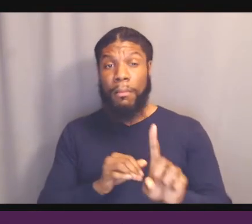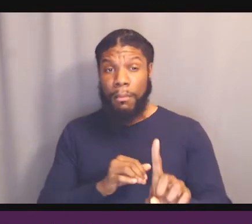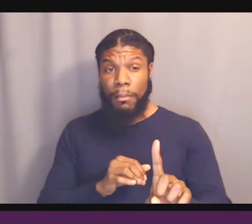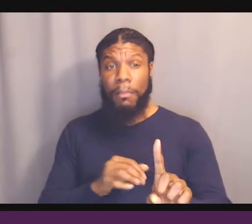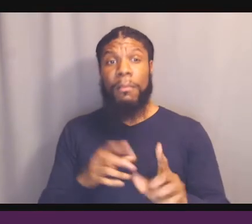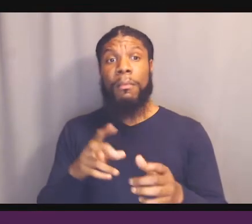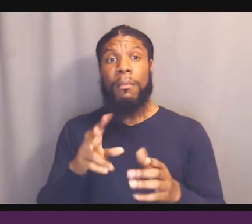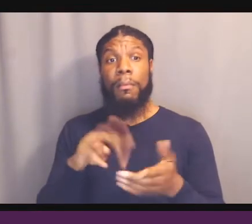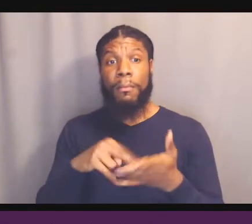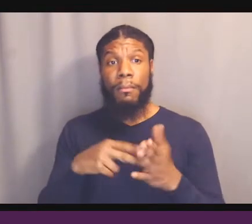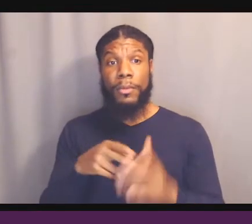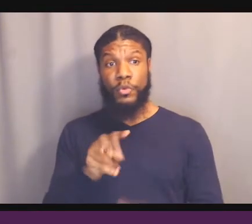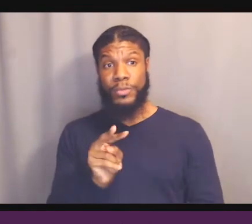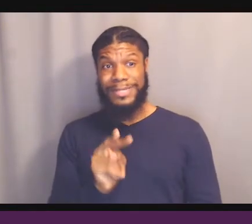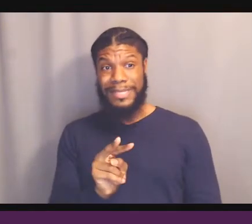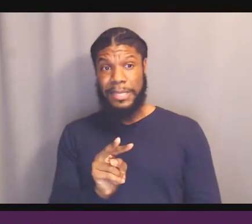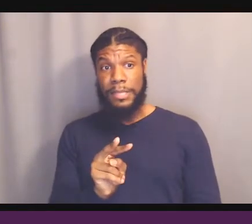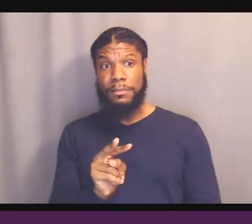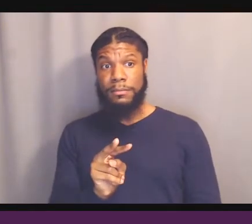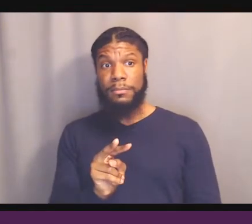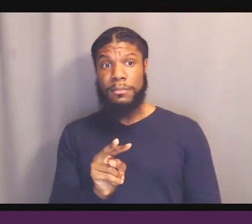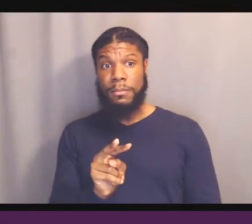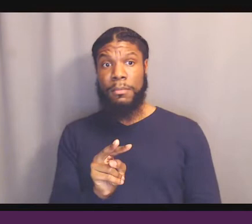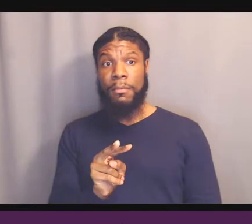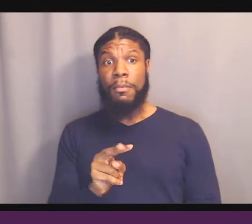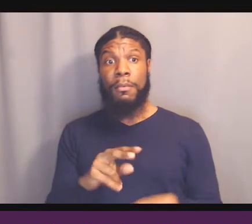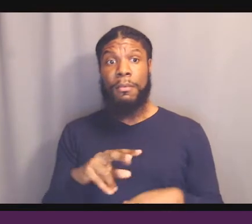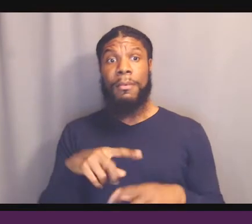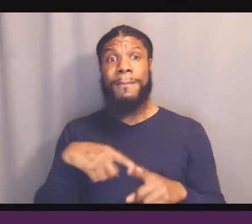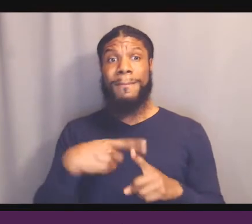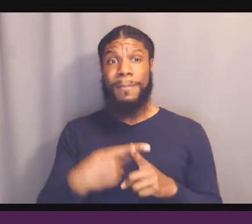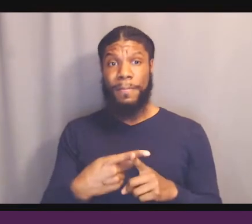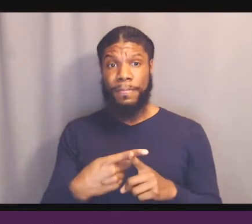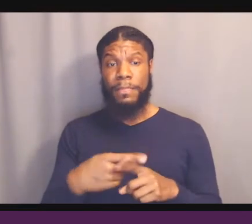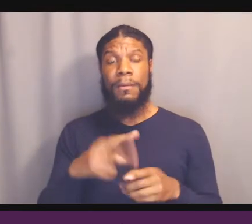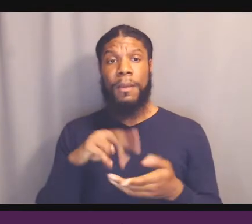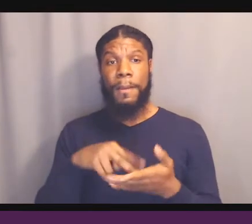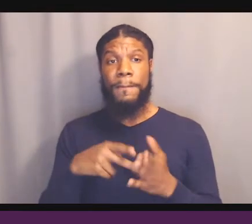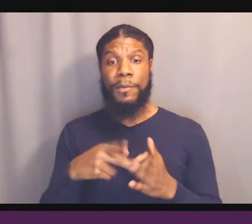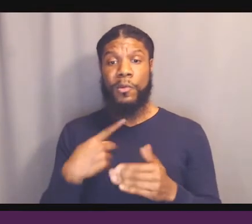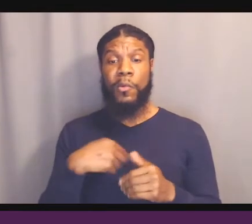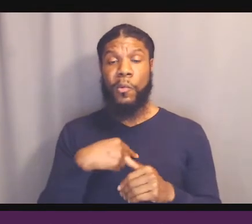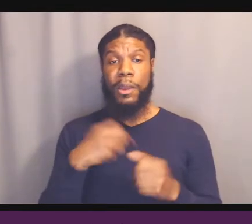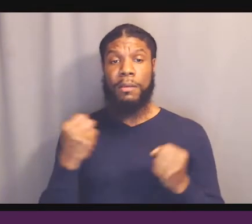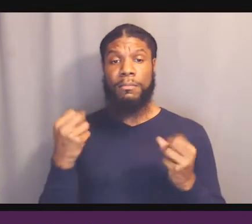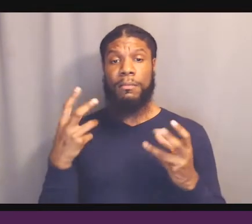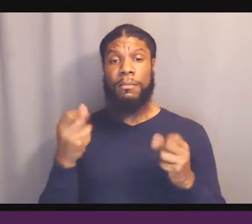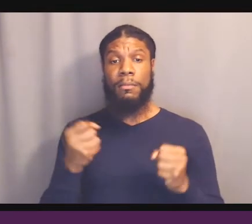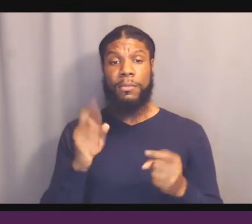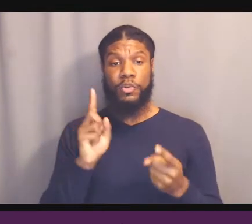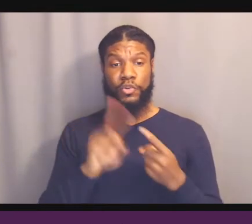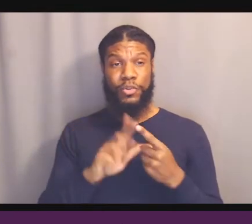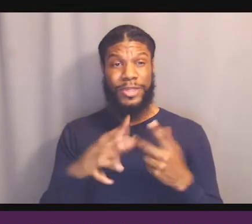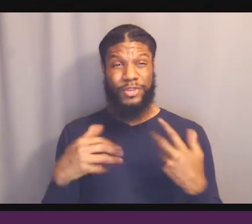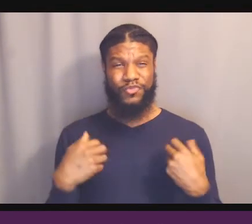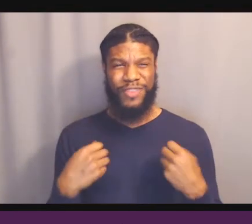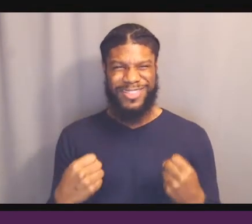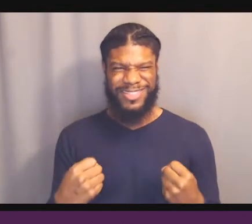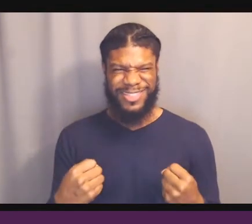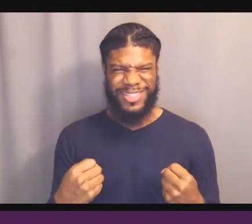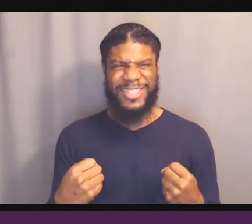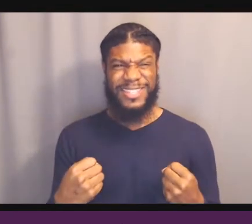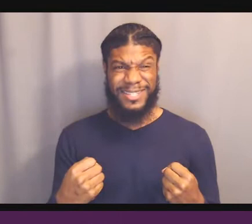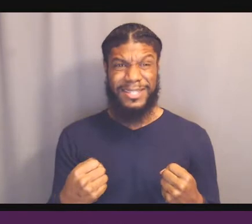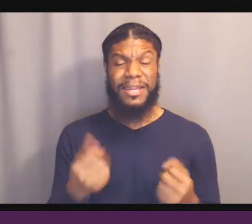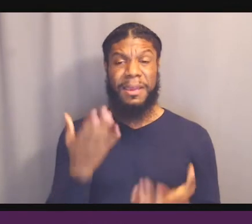hook. It just requires that when we speak to their strength, even when their strength